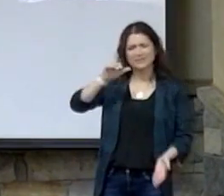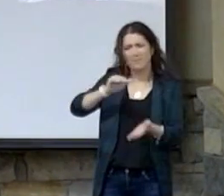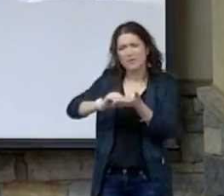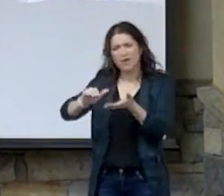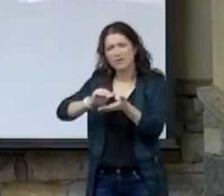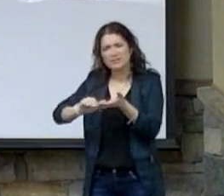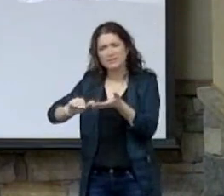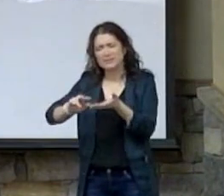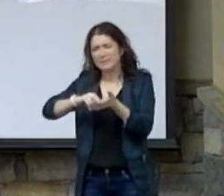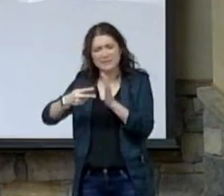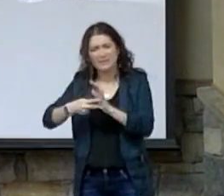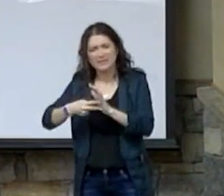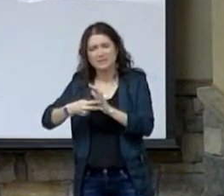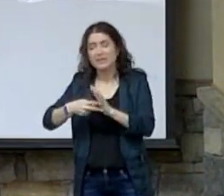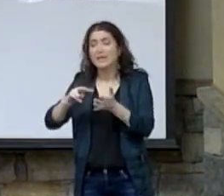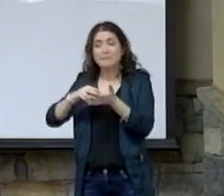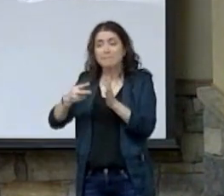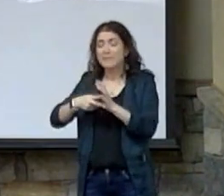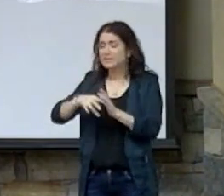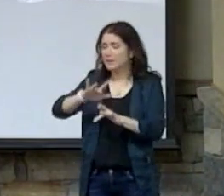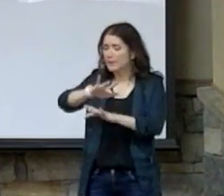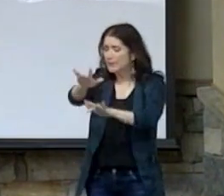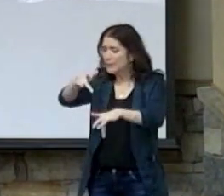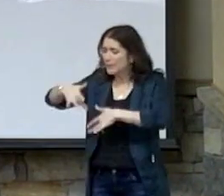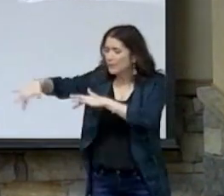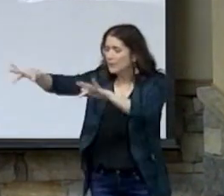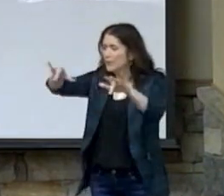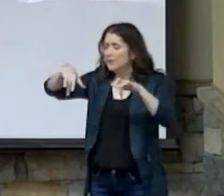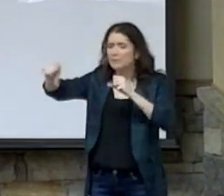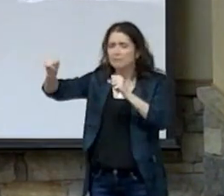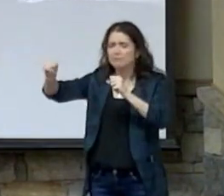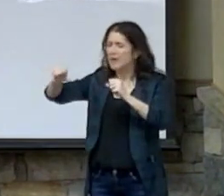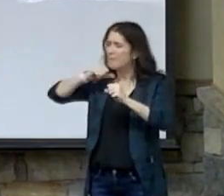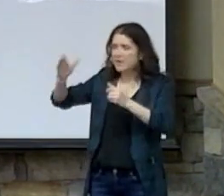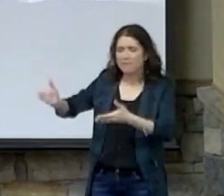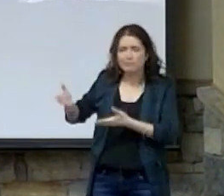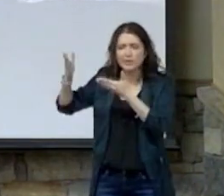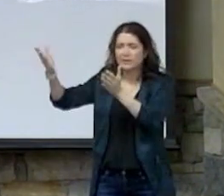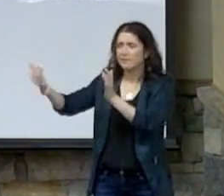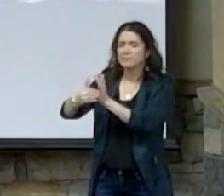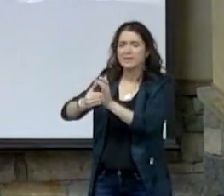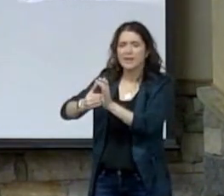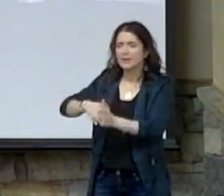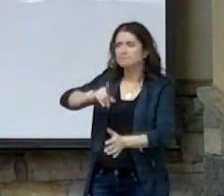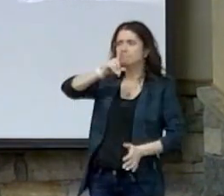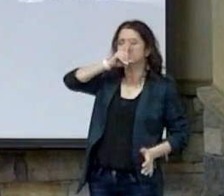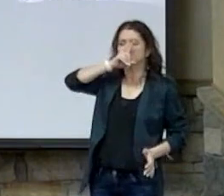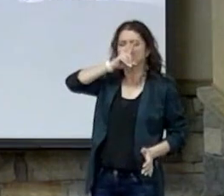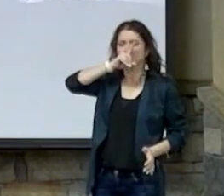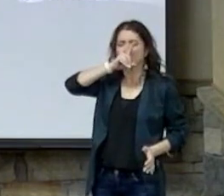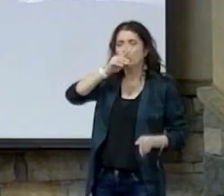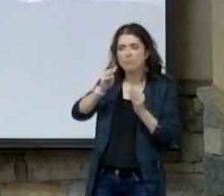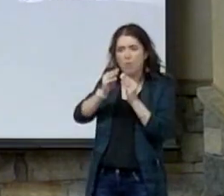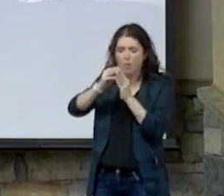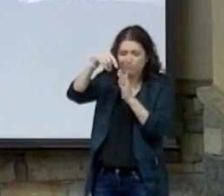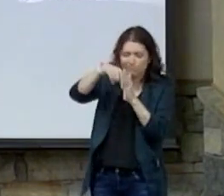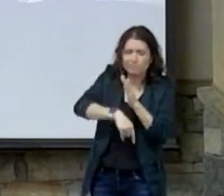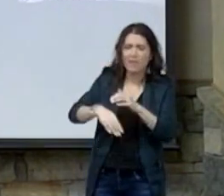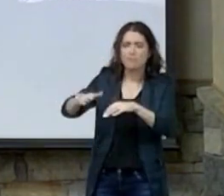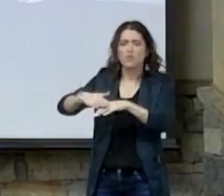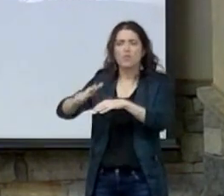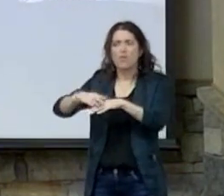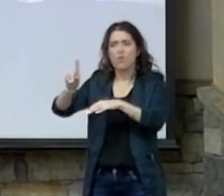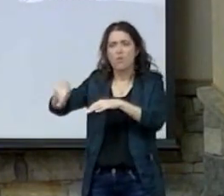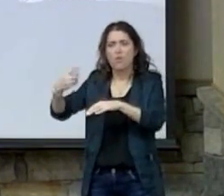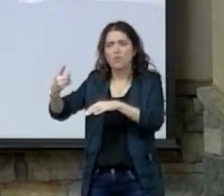means. Pardoning says, I'm wiping it clean. I'm not bringing it up. It goes further than paroling. And